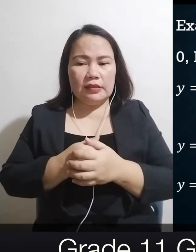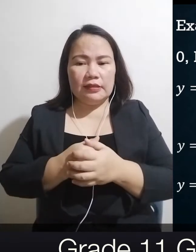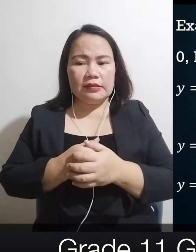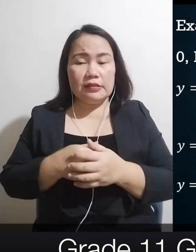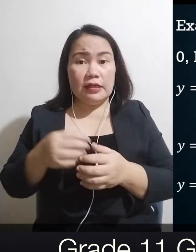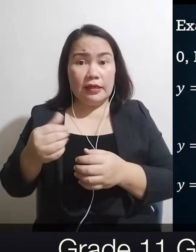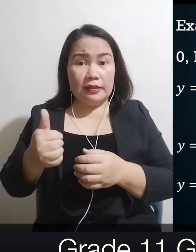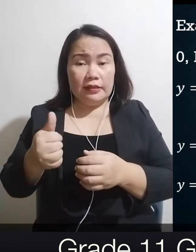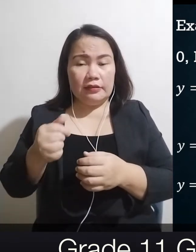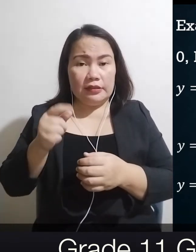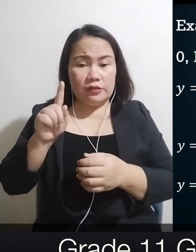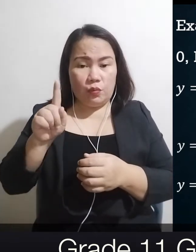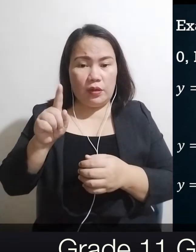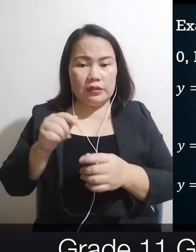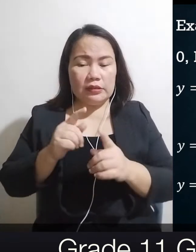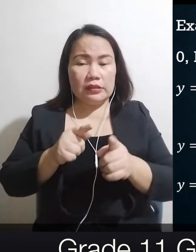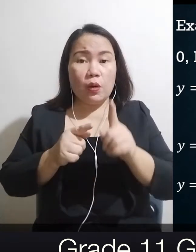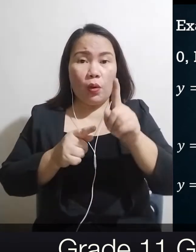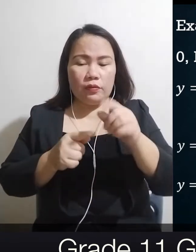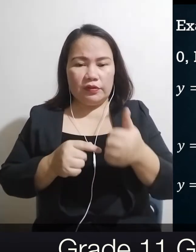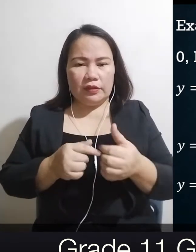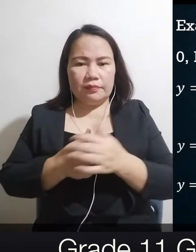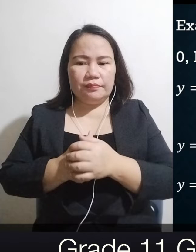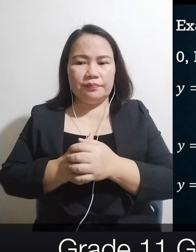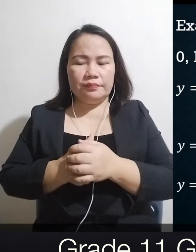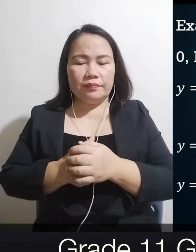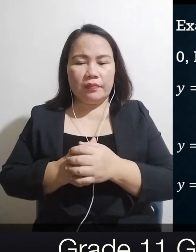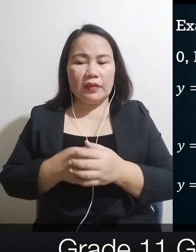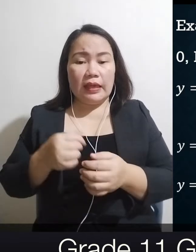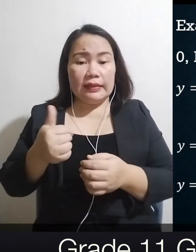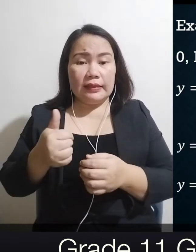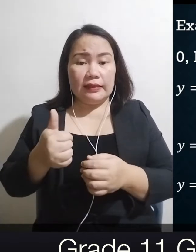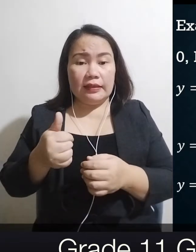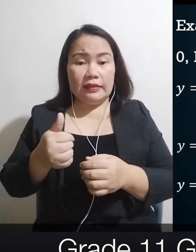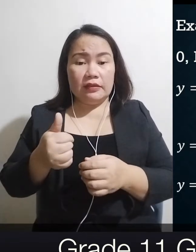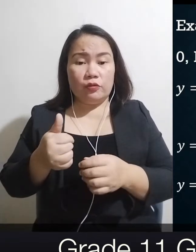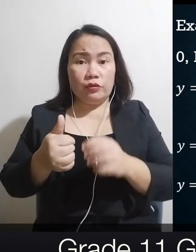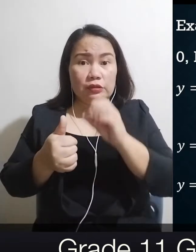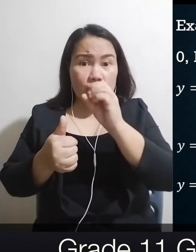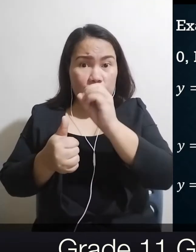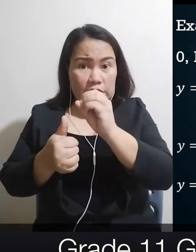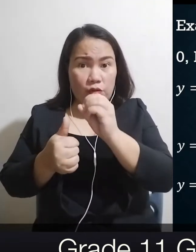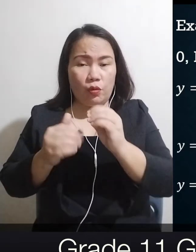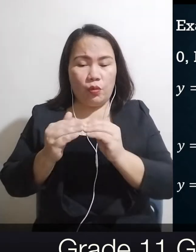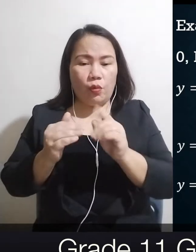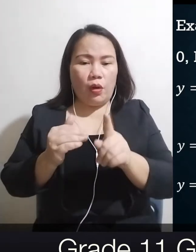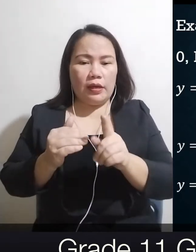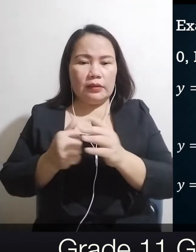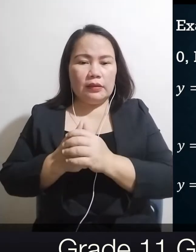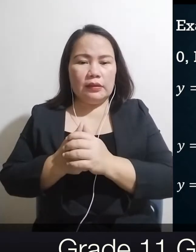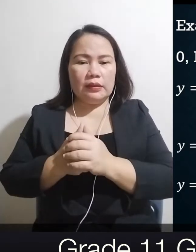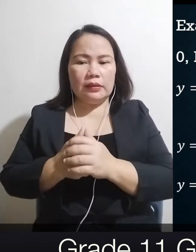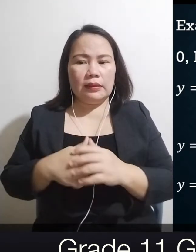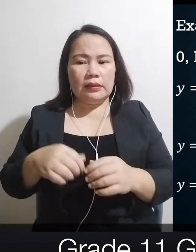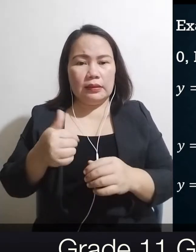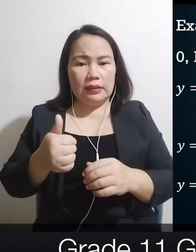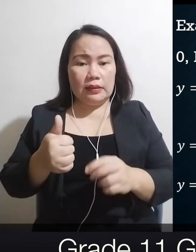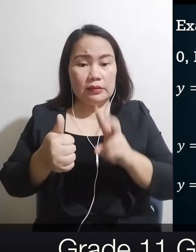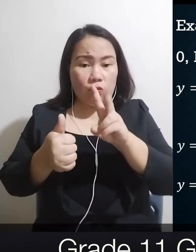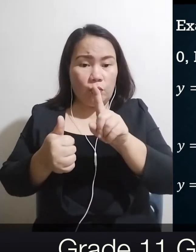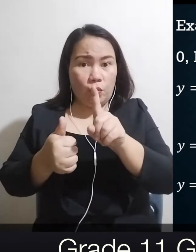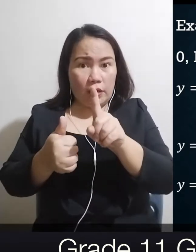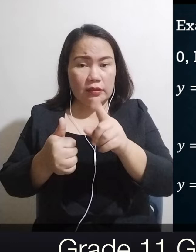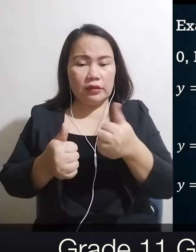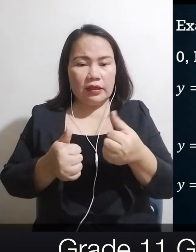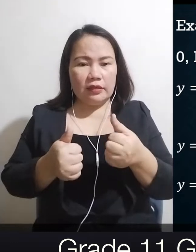is 1. 10 raised to 1, 10. 10 raised to 2, or 10 squared is 100. 10 cubed is